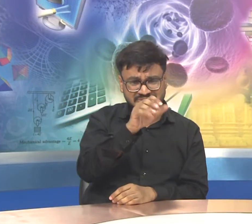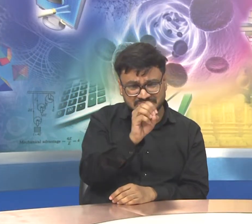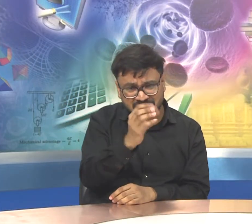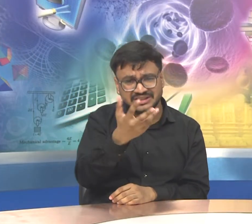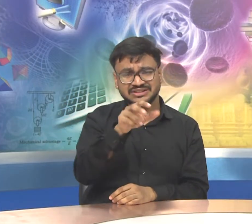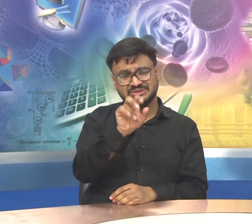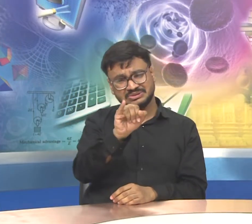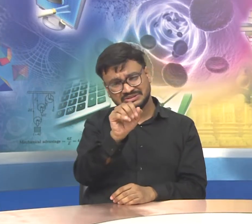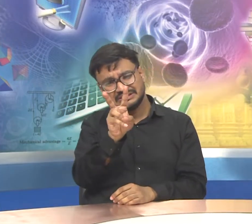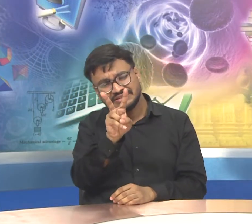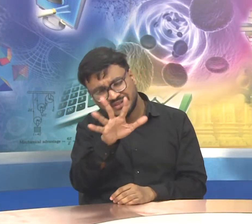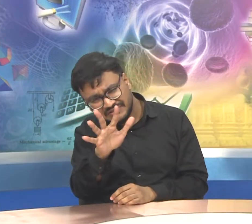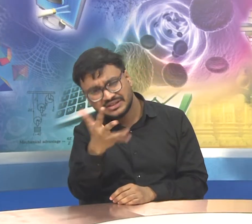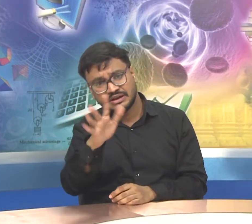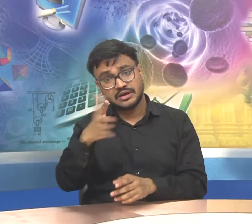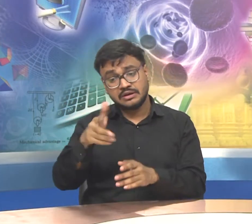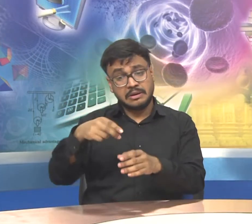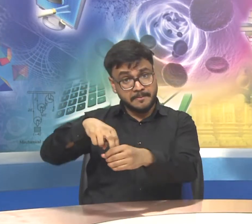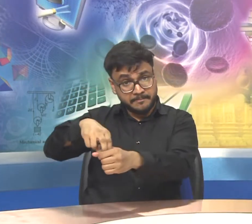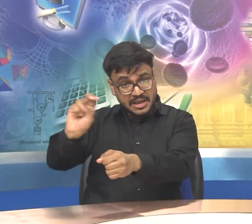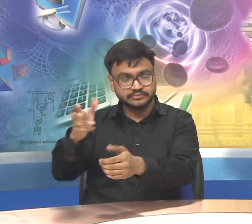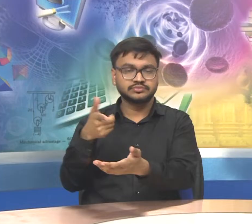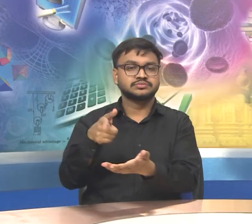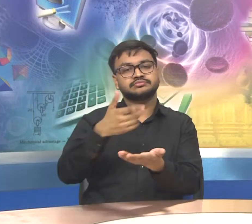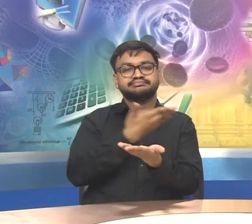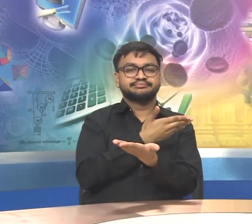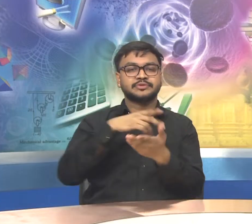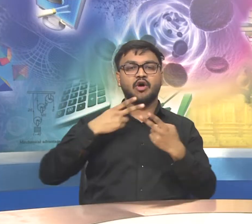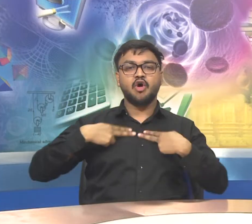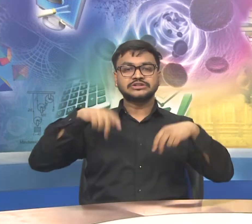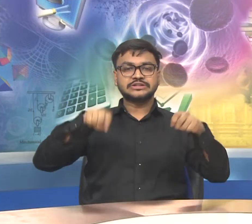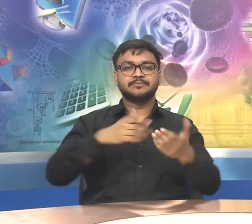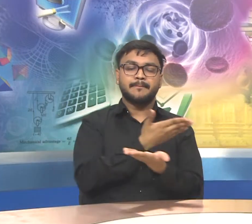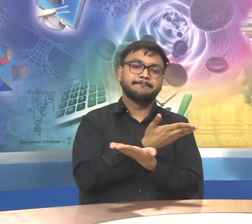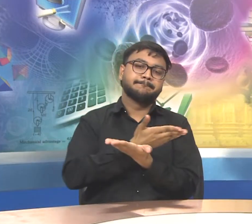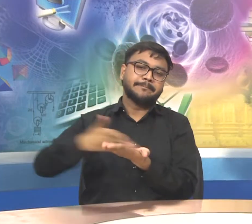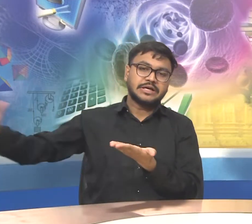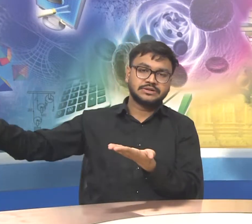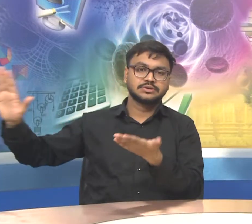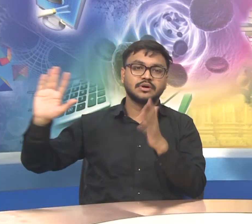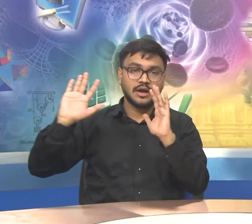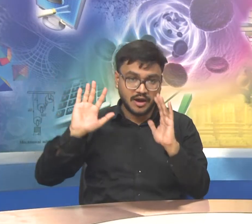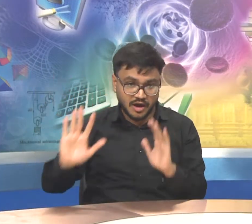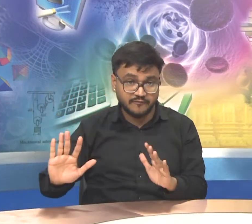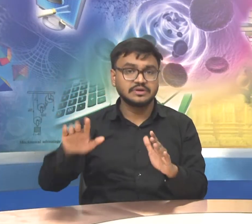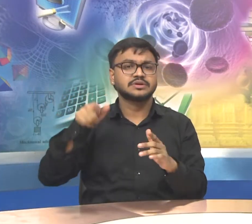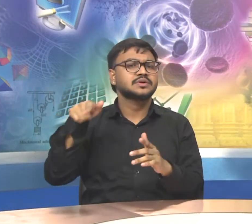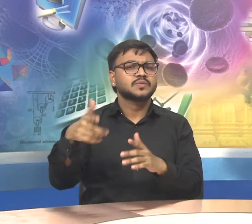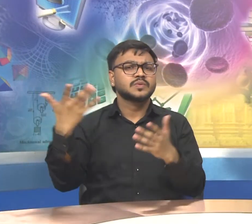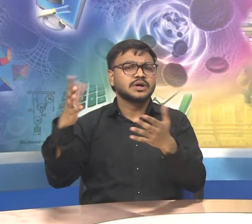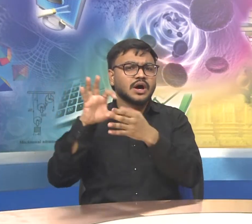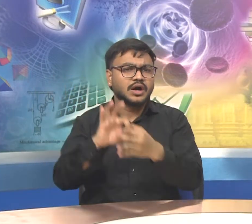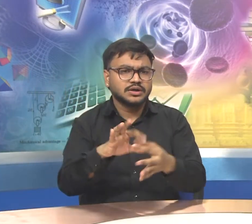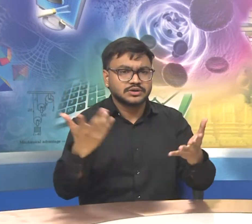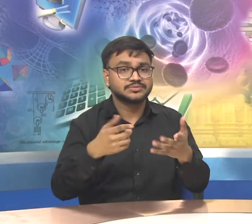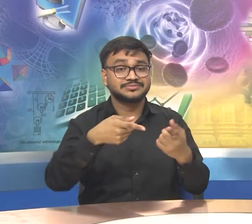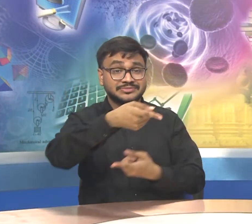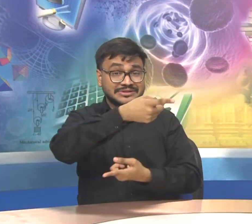Next, in exceptional cases, a Supreme Court judge may be removed before